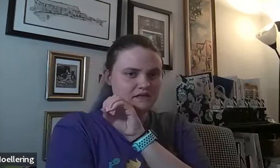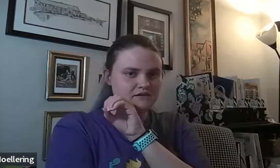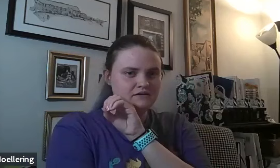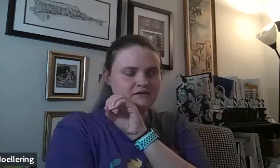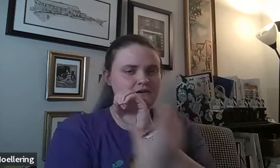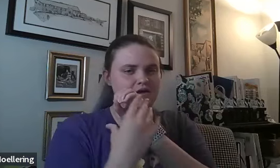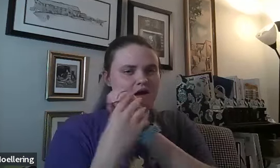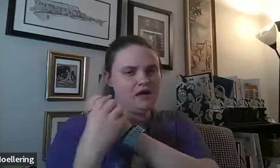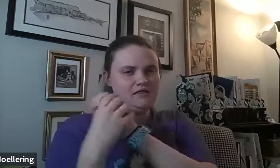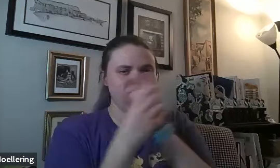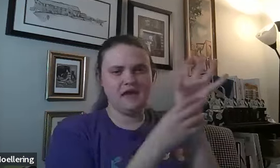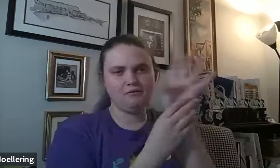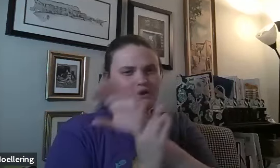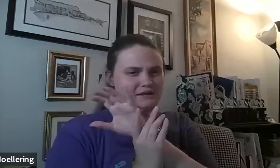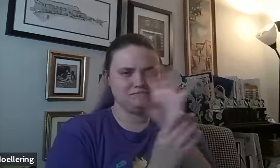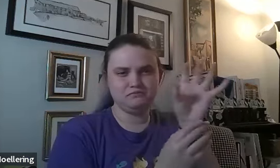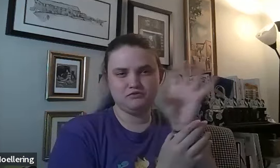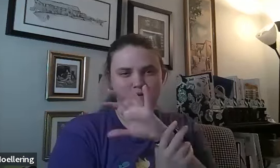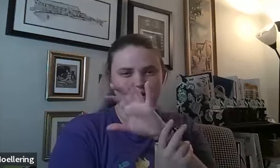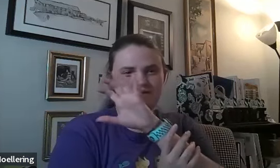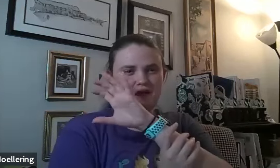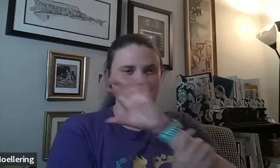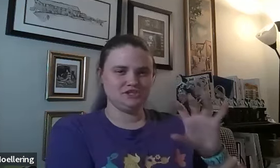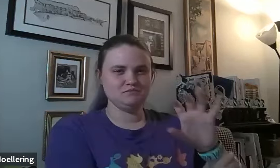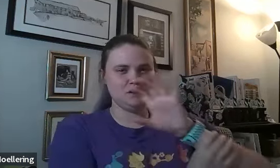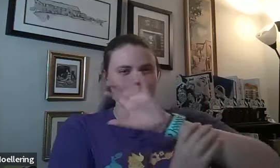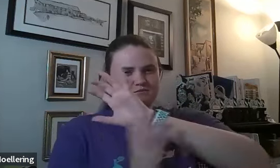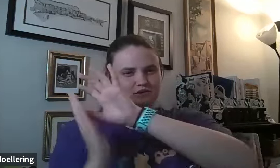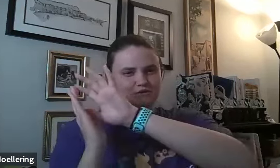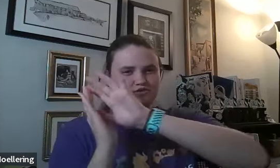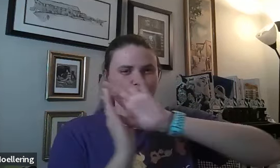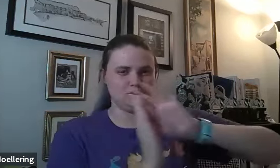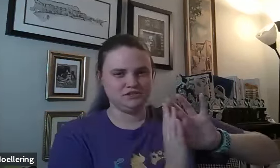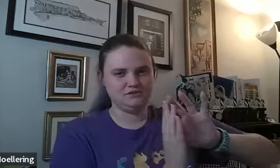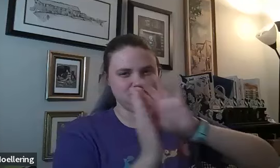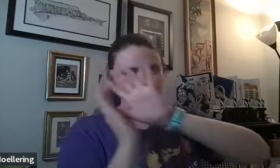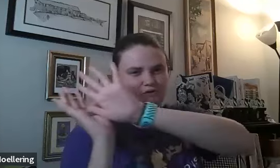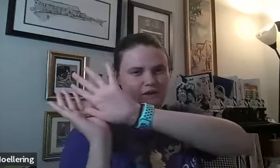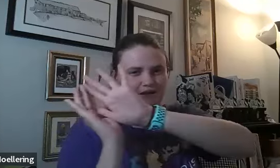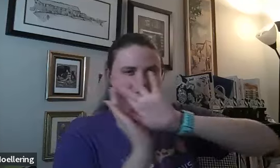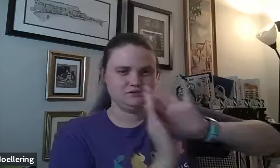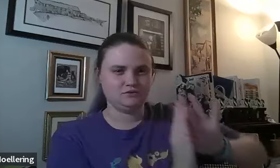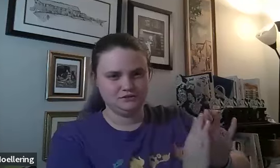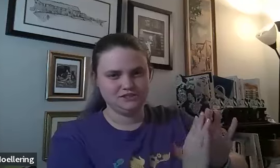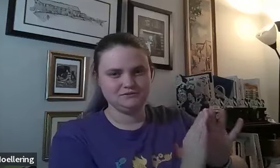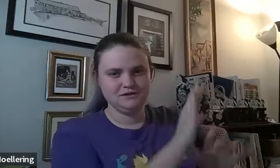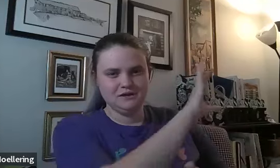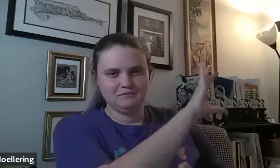1,750, that wouldn't throw it off. It's just more comfortable to go towards you. You start away and coming towards you. But